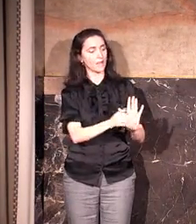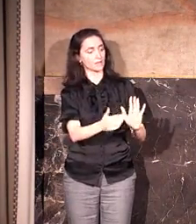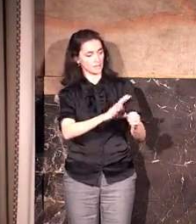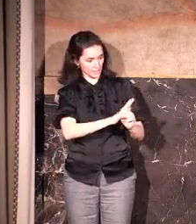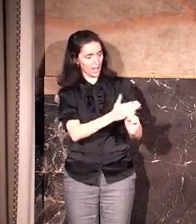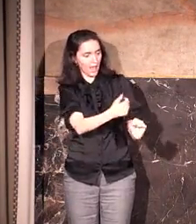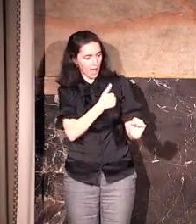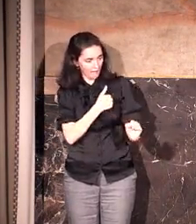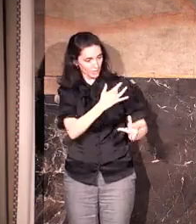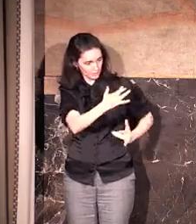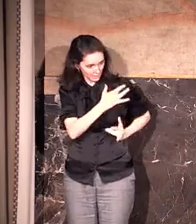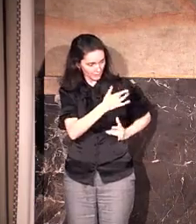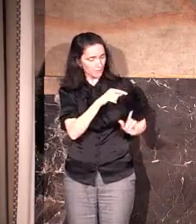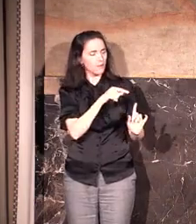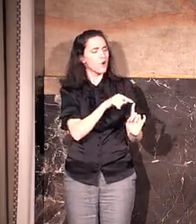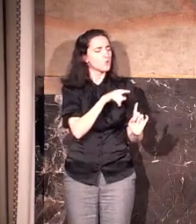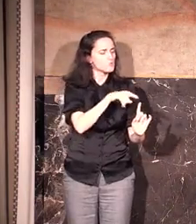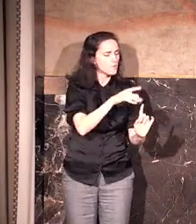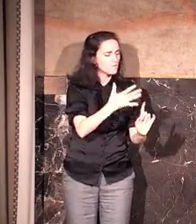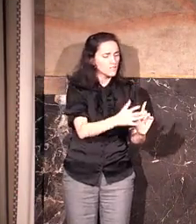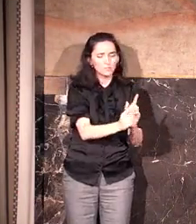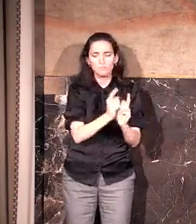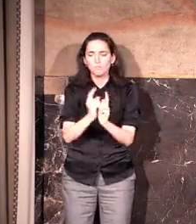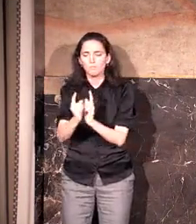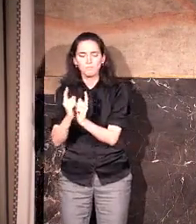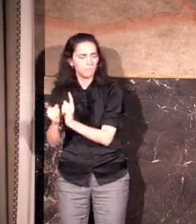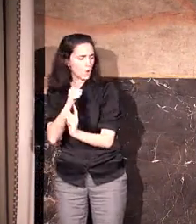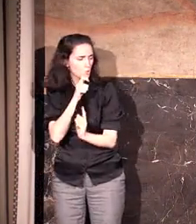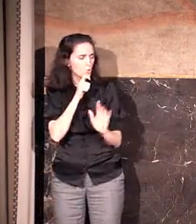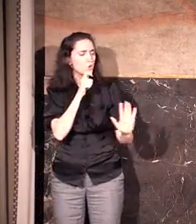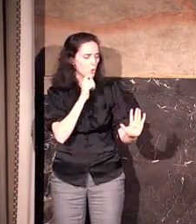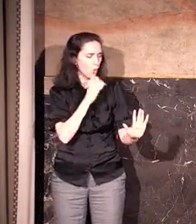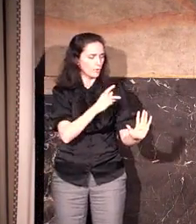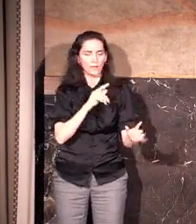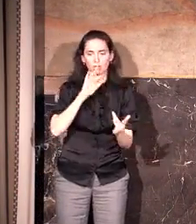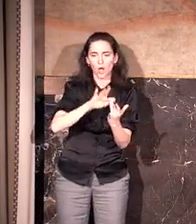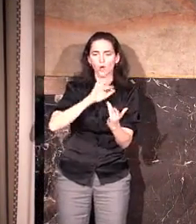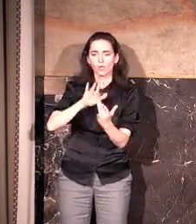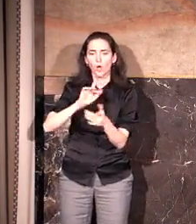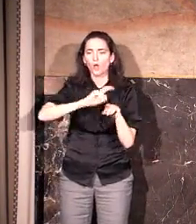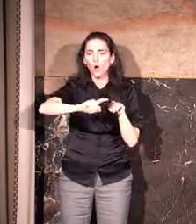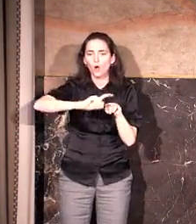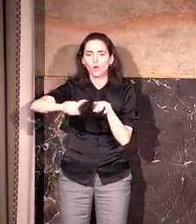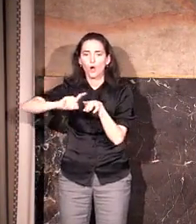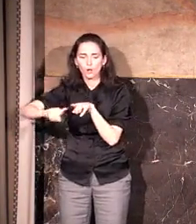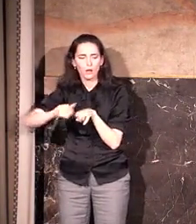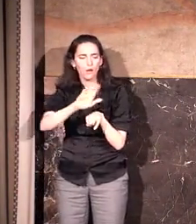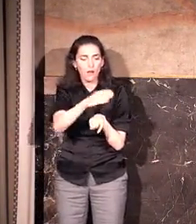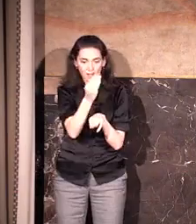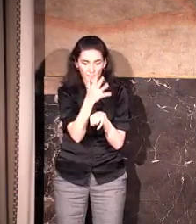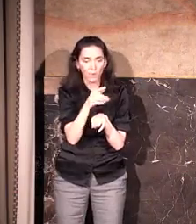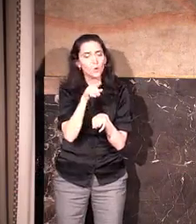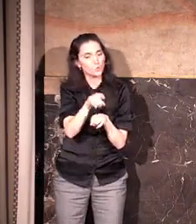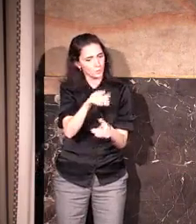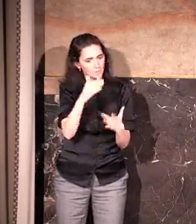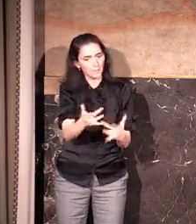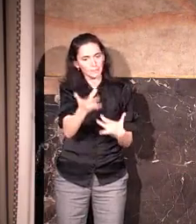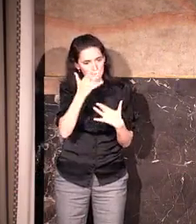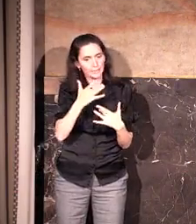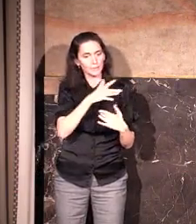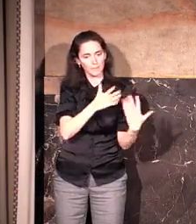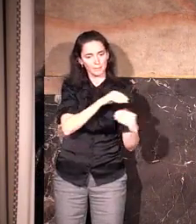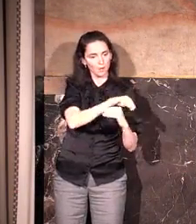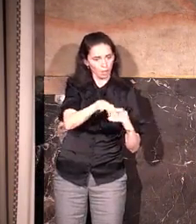reaching out to all the people that they may have come into contact with to make sure that they understand that they've come into contact with someone who may